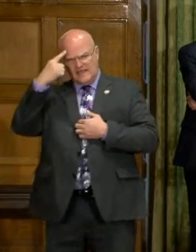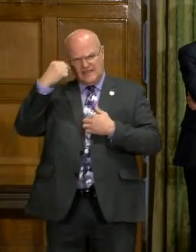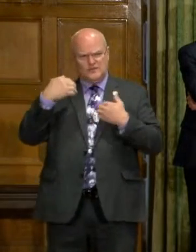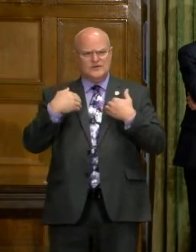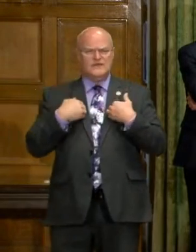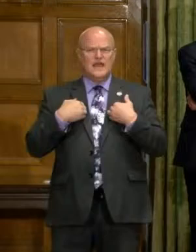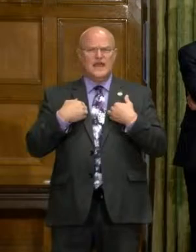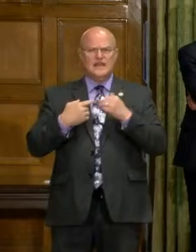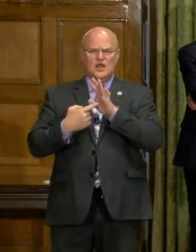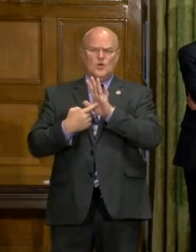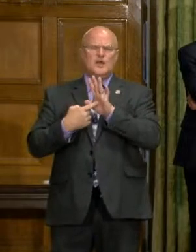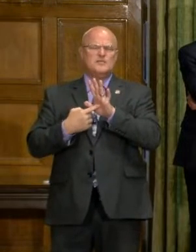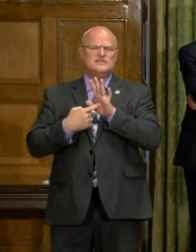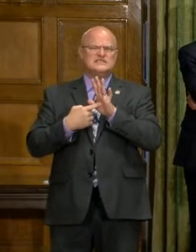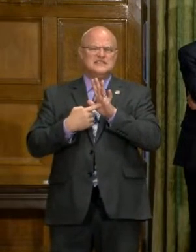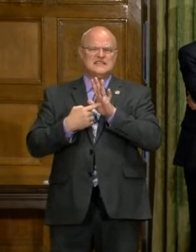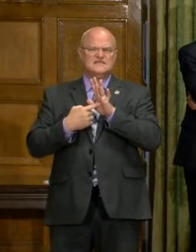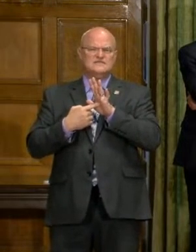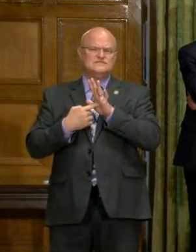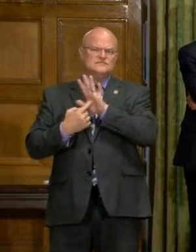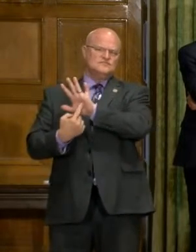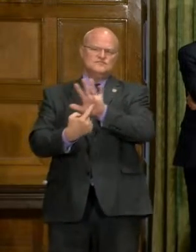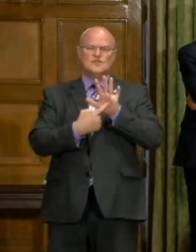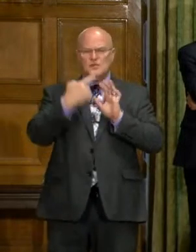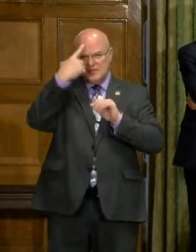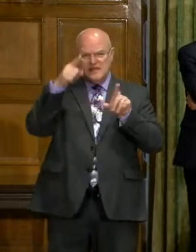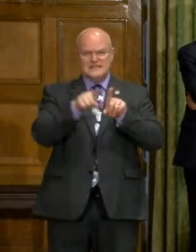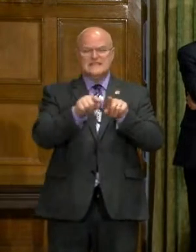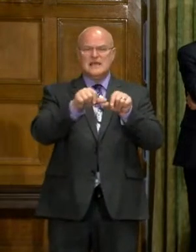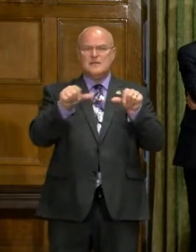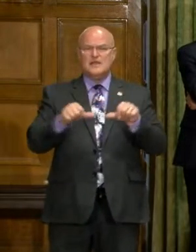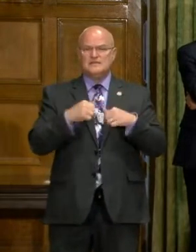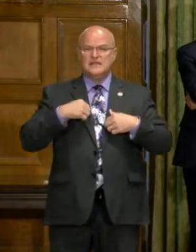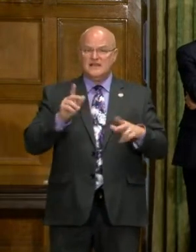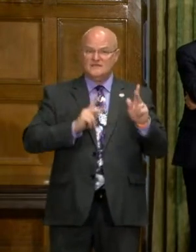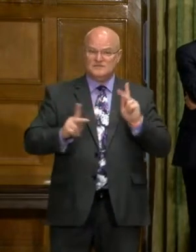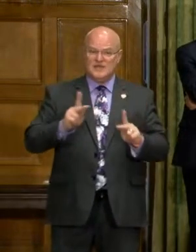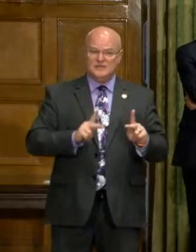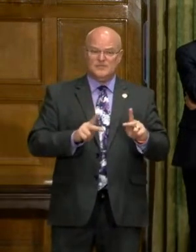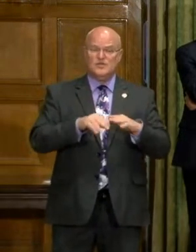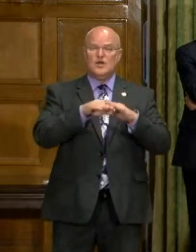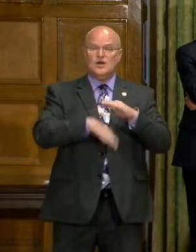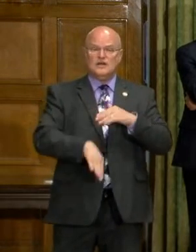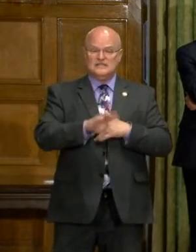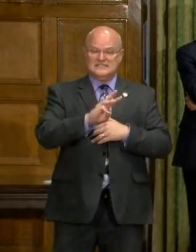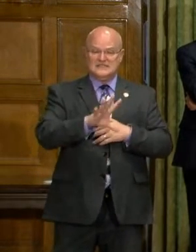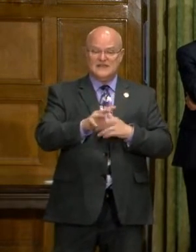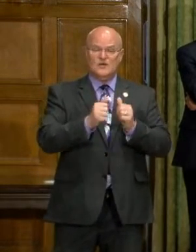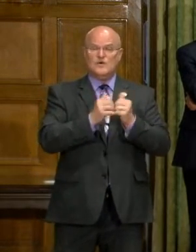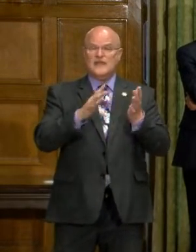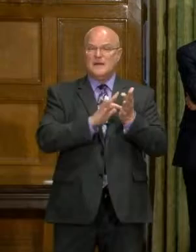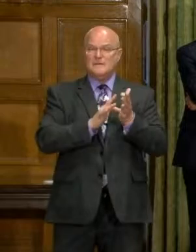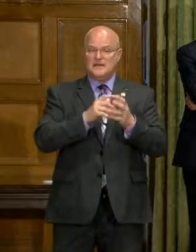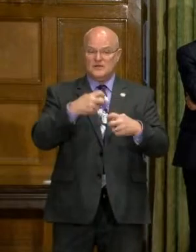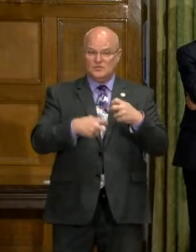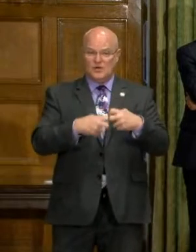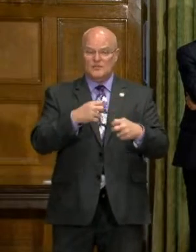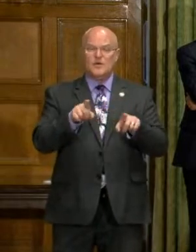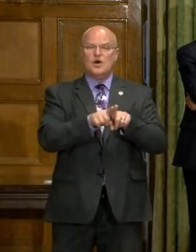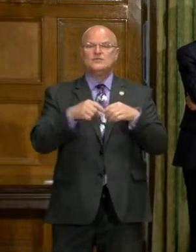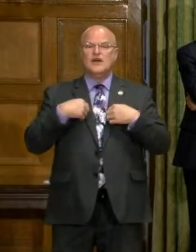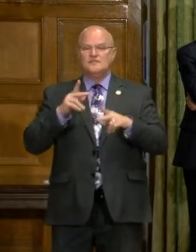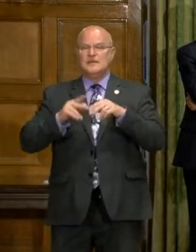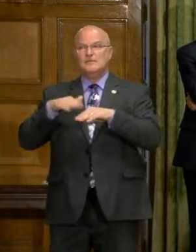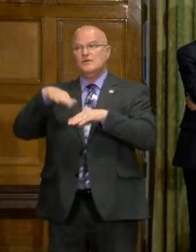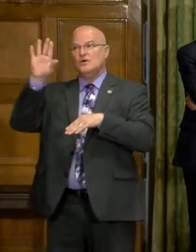had a representative sample because the same areas where we have people under 65 without medical conditions, we also